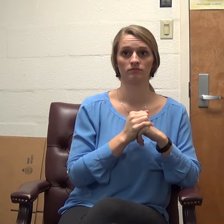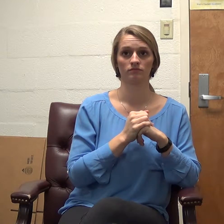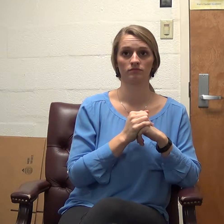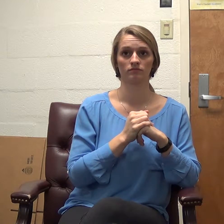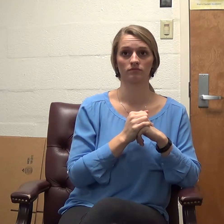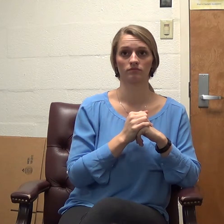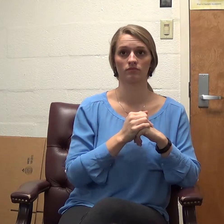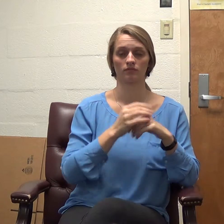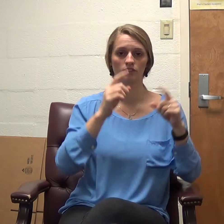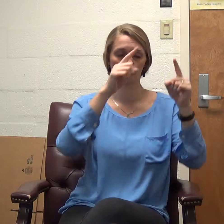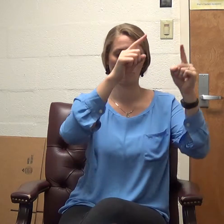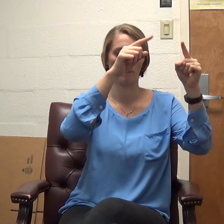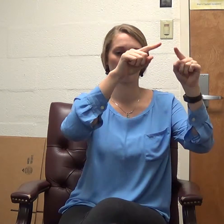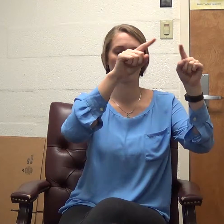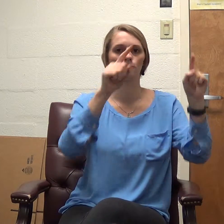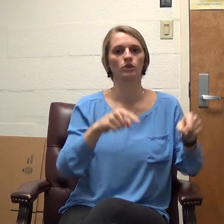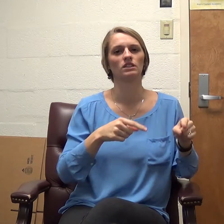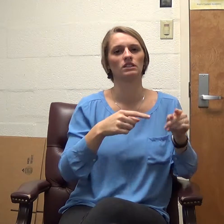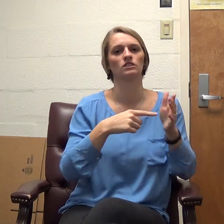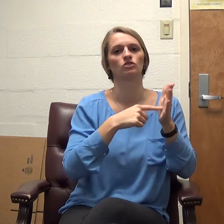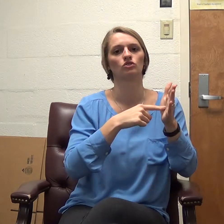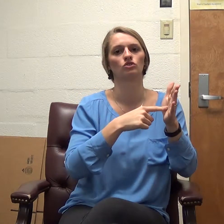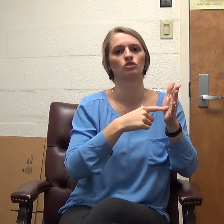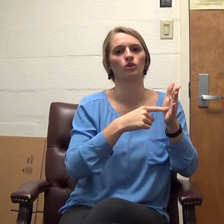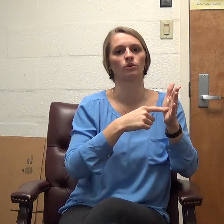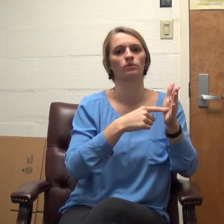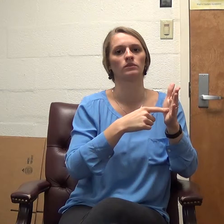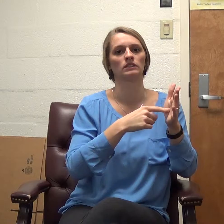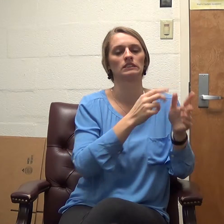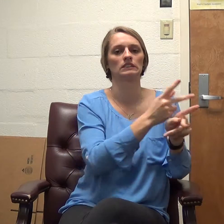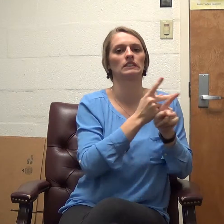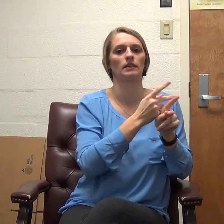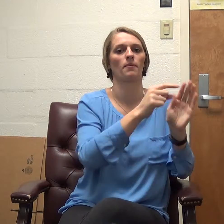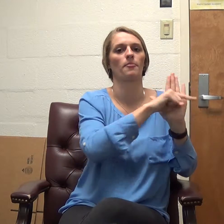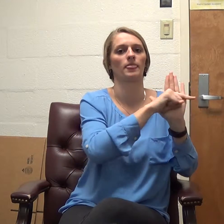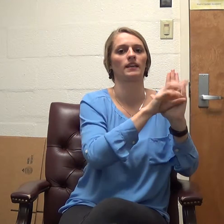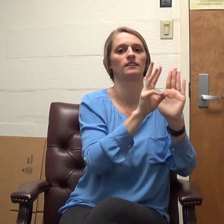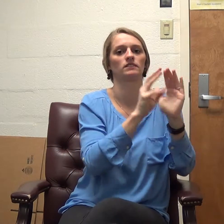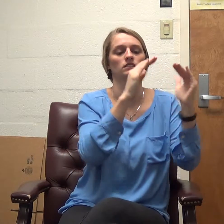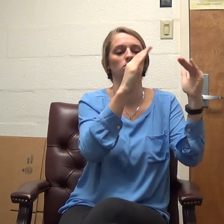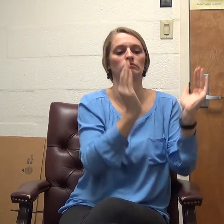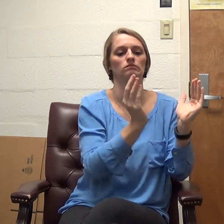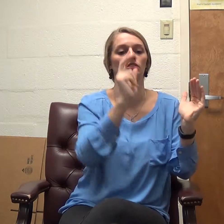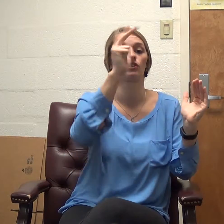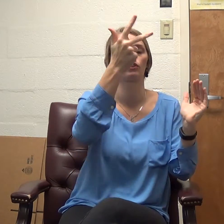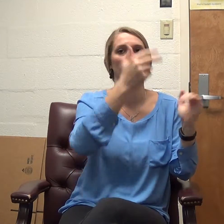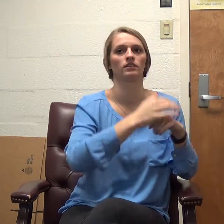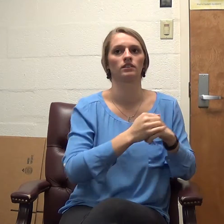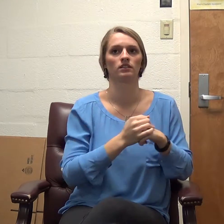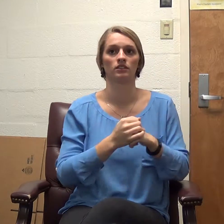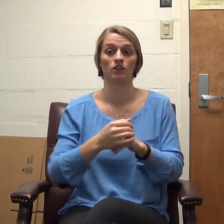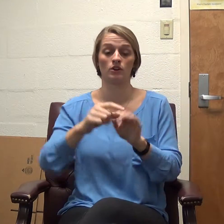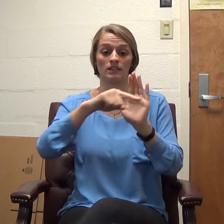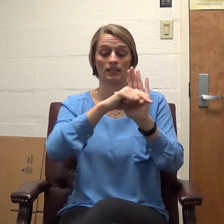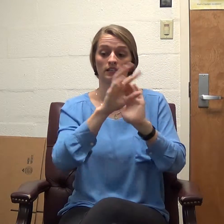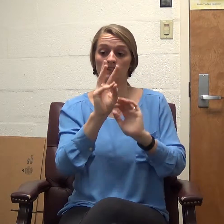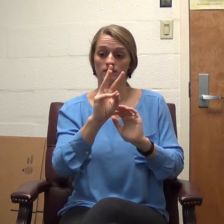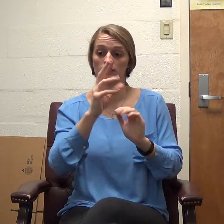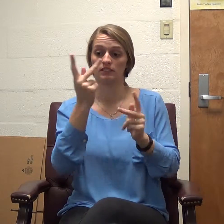whole negative 6 to the 3rd power. That equals negative 6 times negative 6 times negative 6. Negative 6